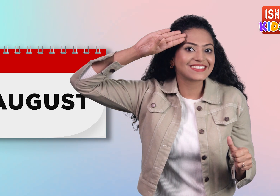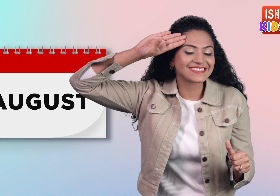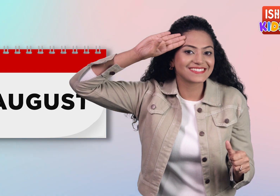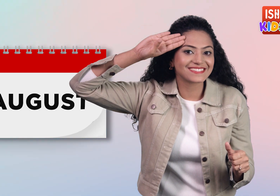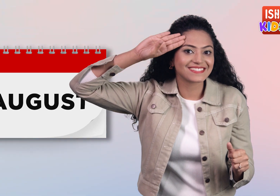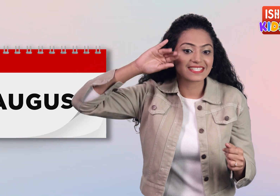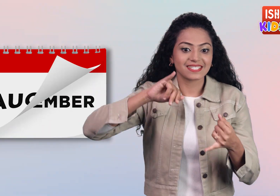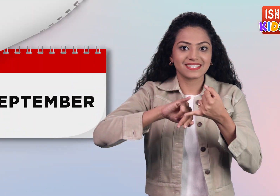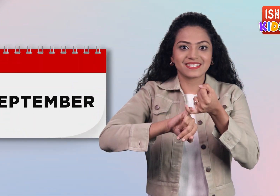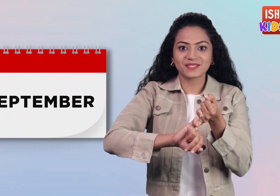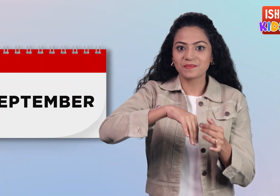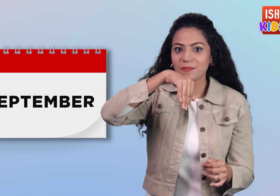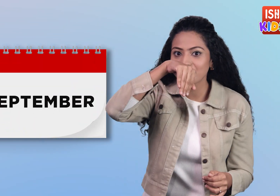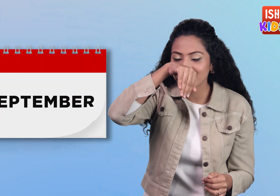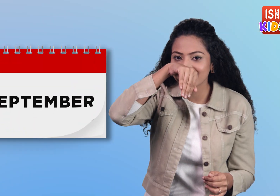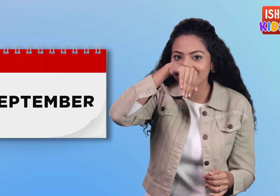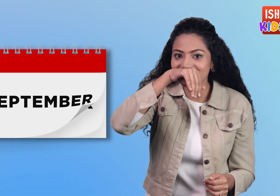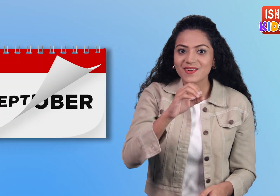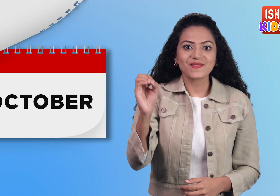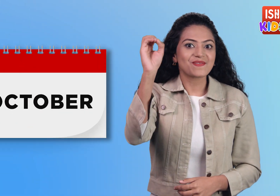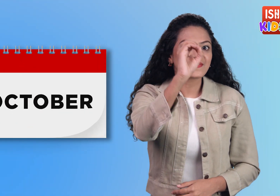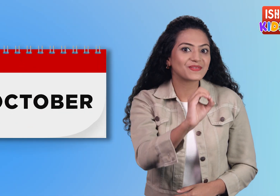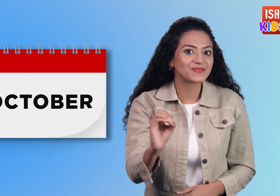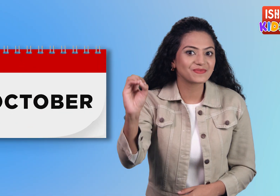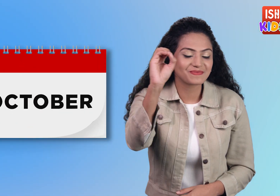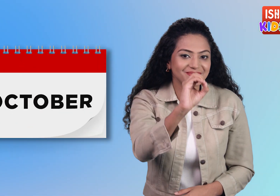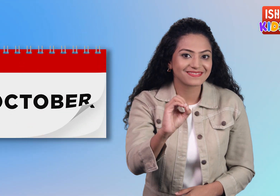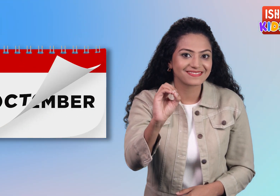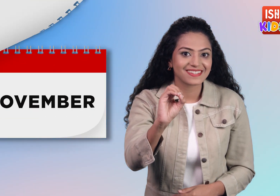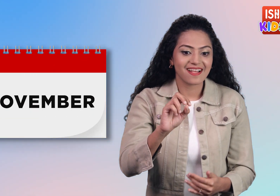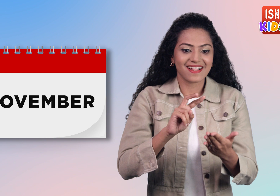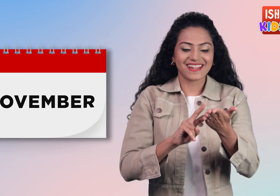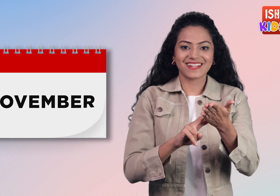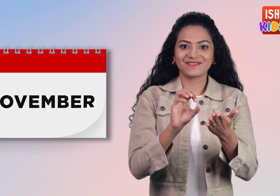August, September, October, November,